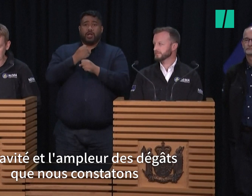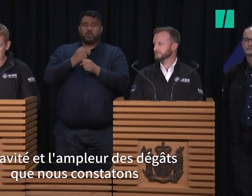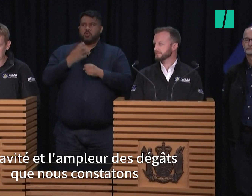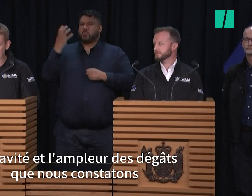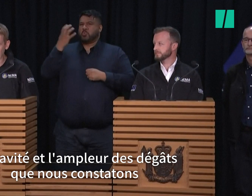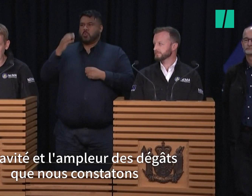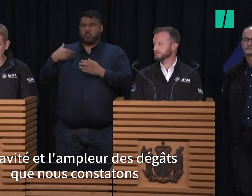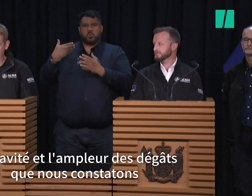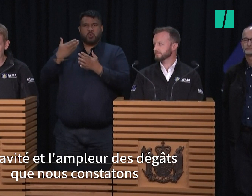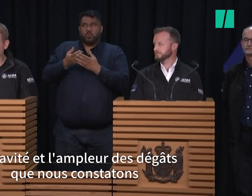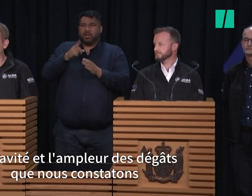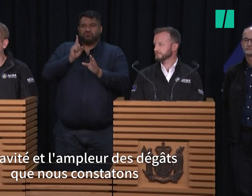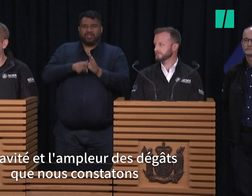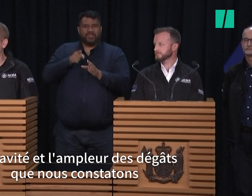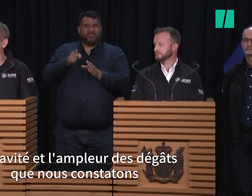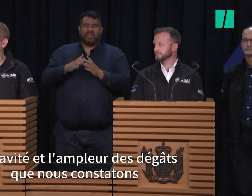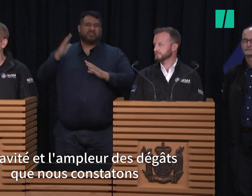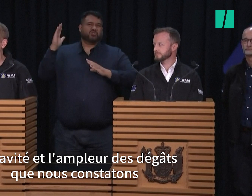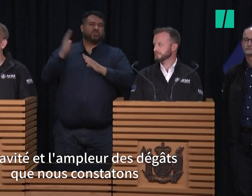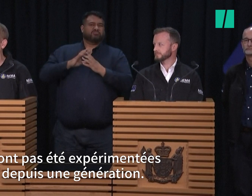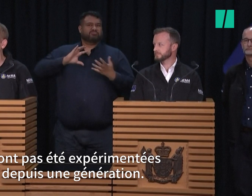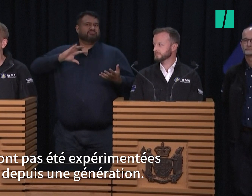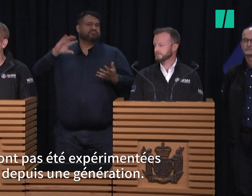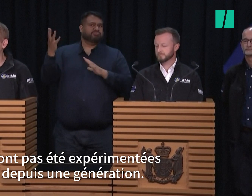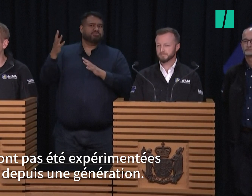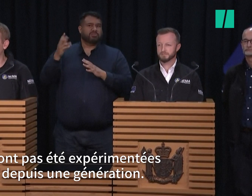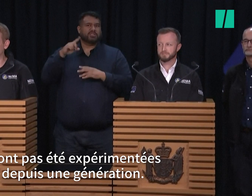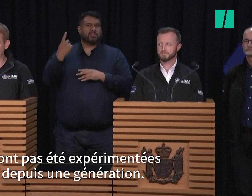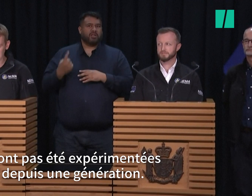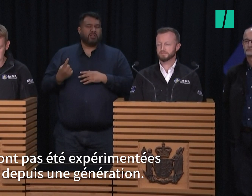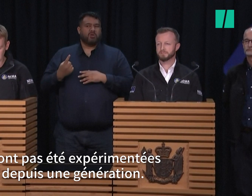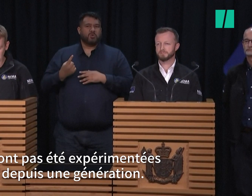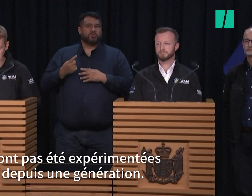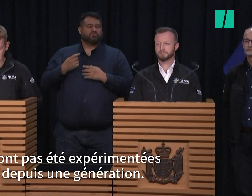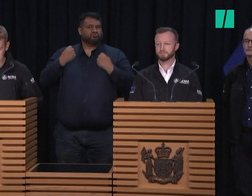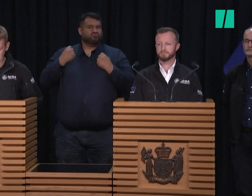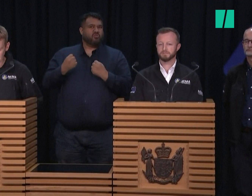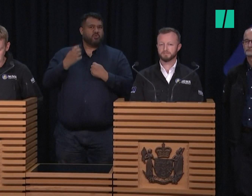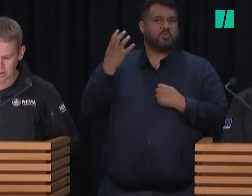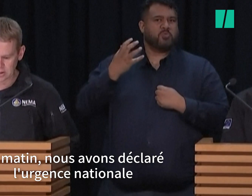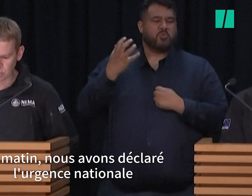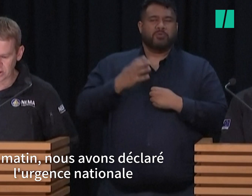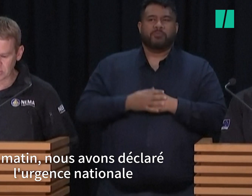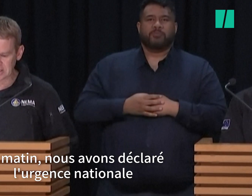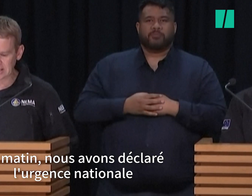The severity and the breadth of the damage that we are seeing has not been experienced in a generation.